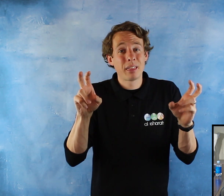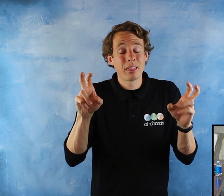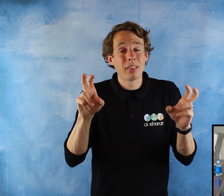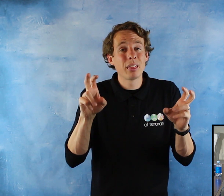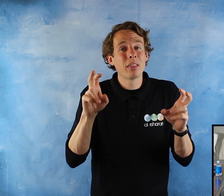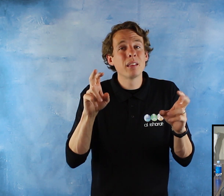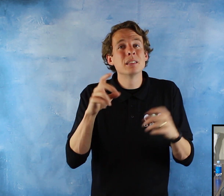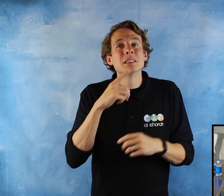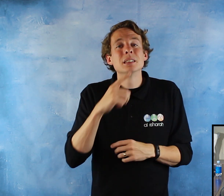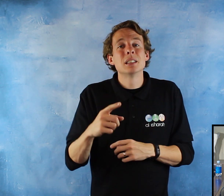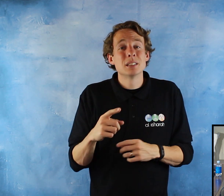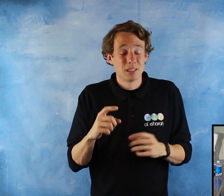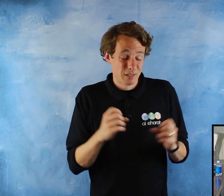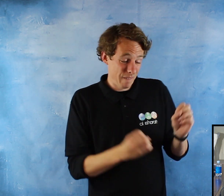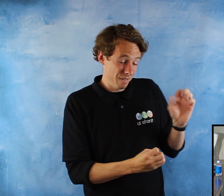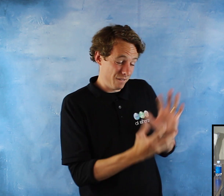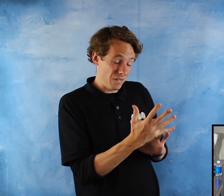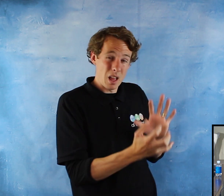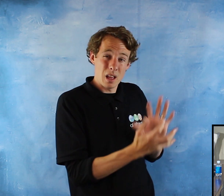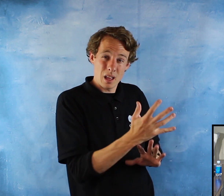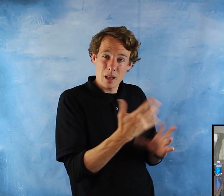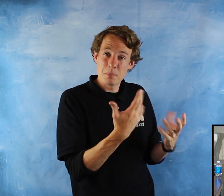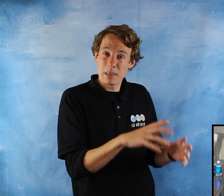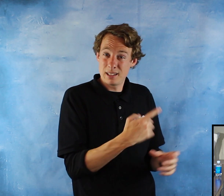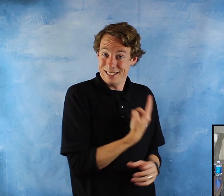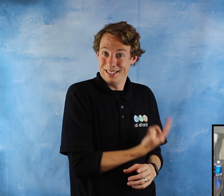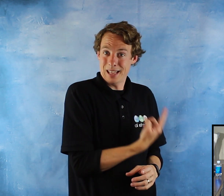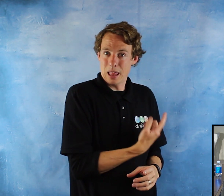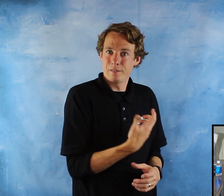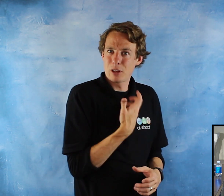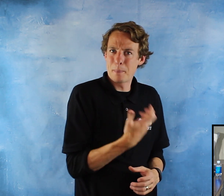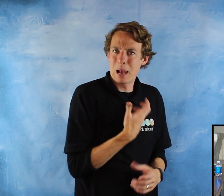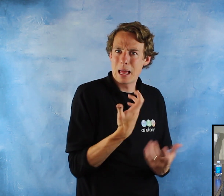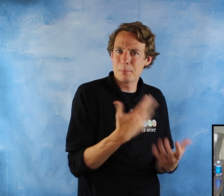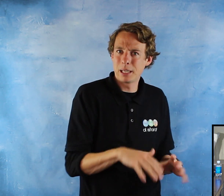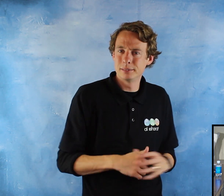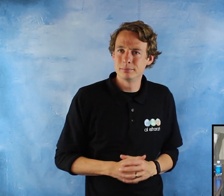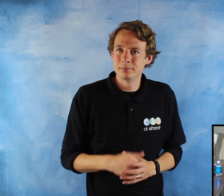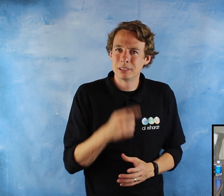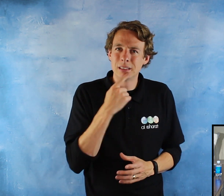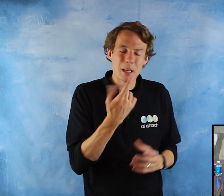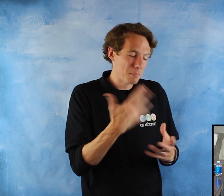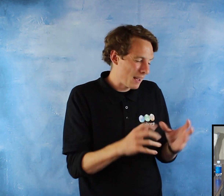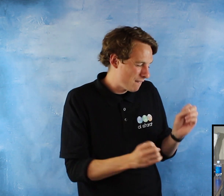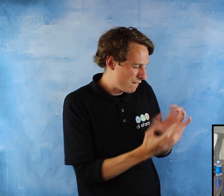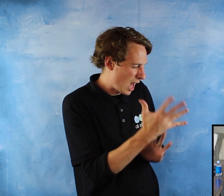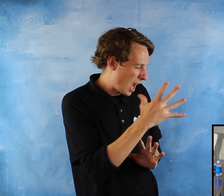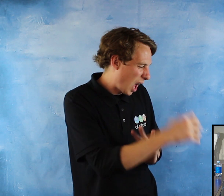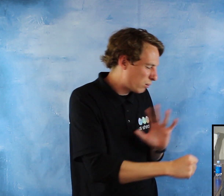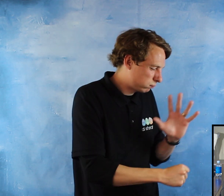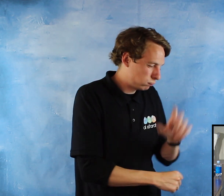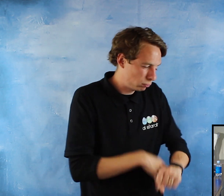The hellfire complained to its Lord and said, my Lord, part of me has eaten another